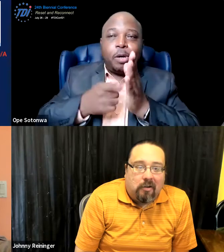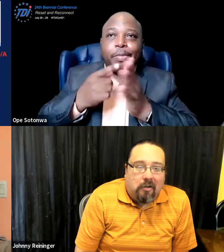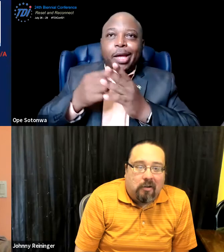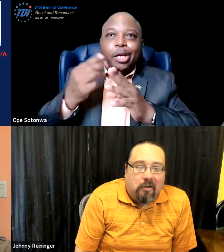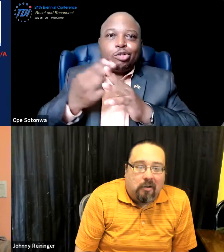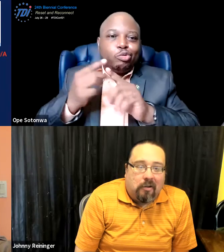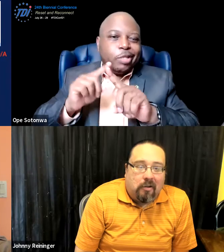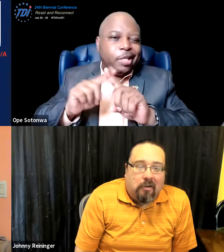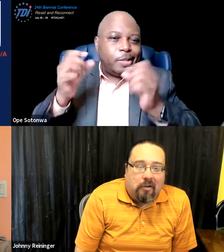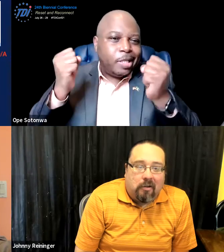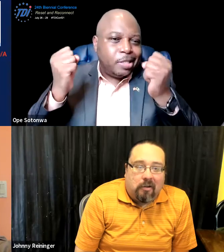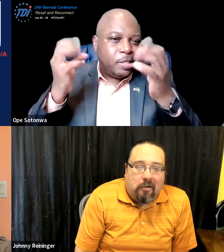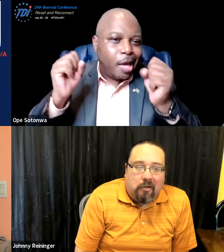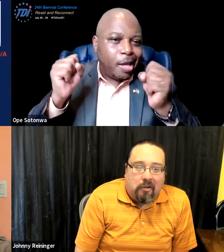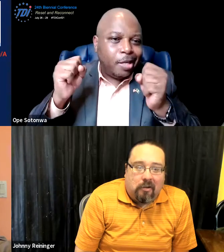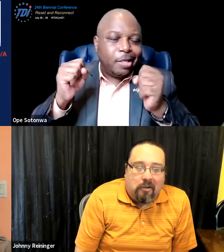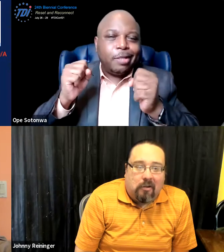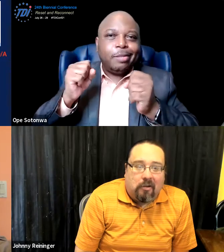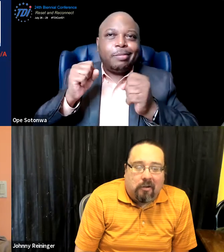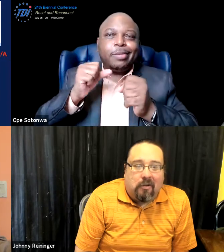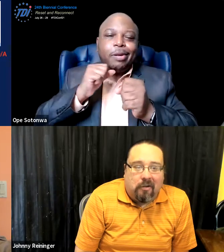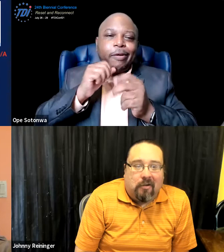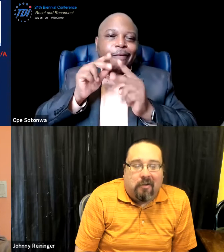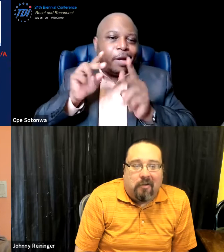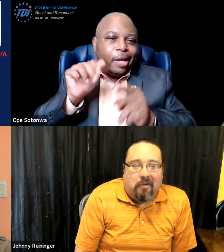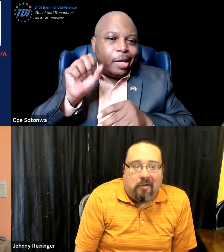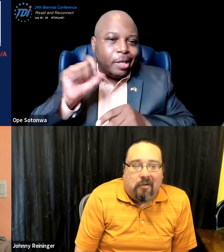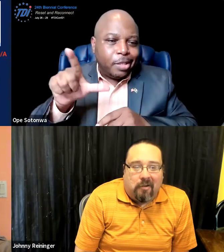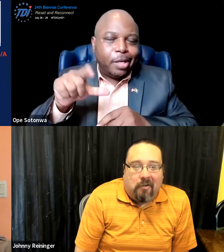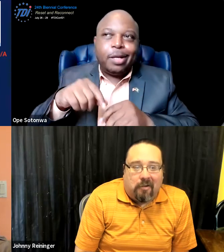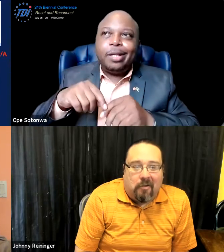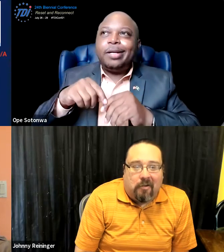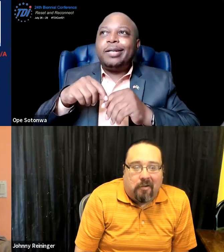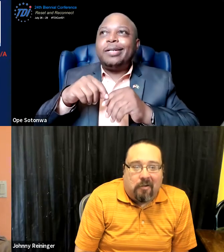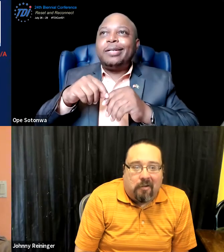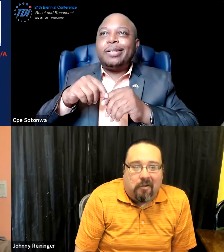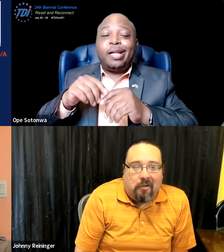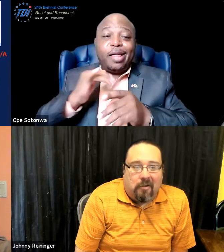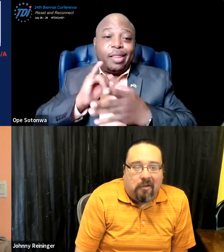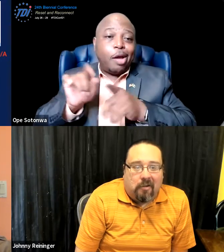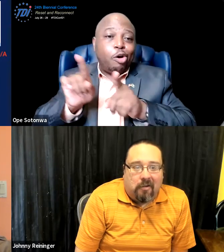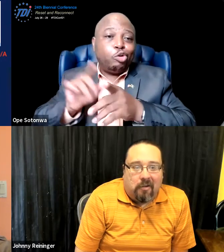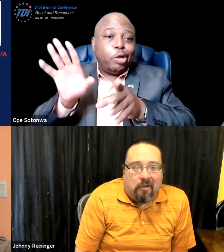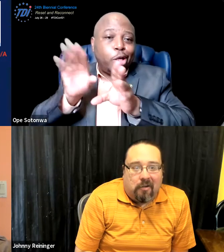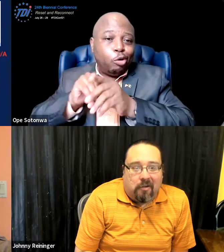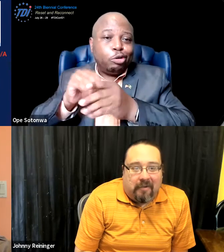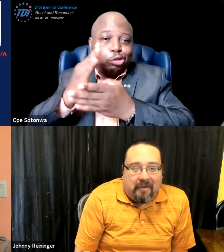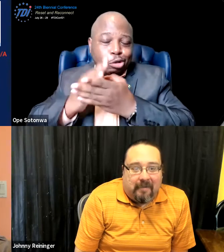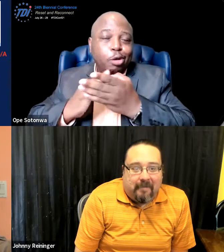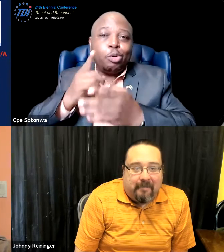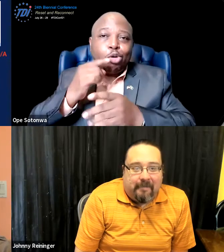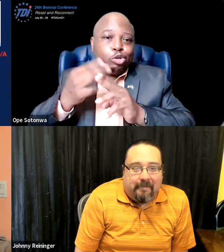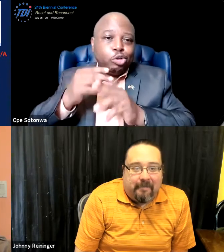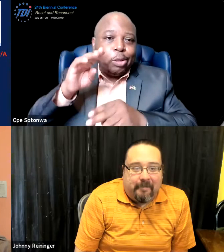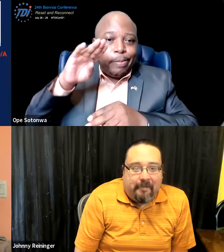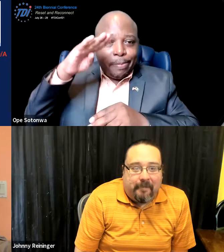deflated. And then sometimes even with my signing, I would use a different sign for something. It wasn't maybe very